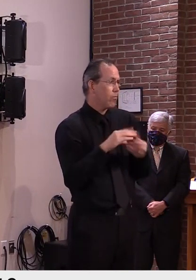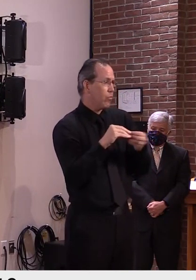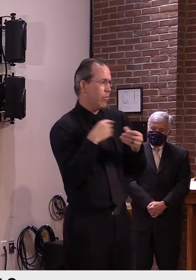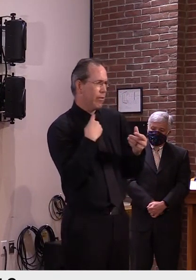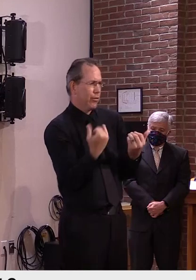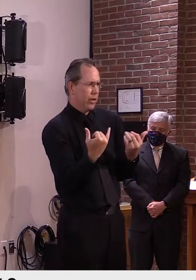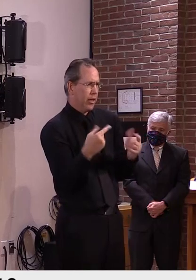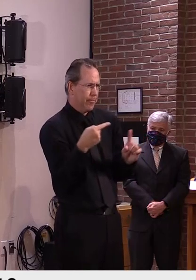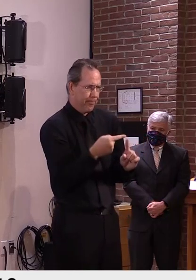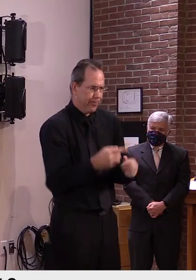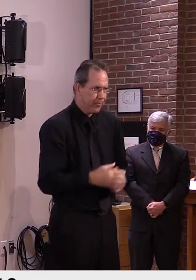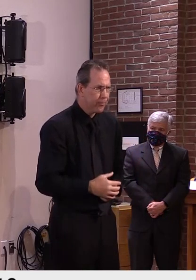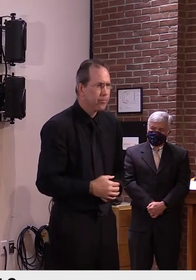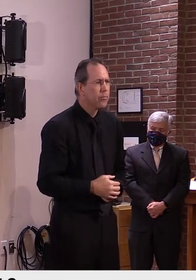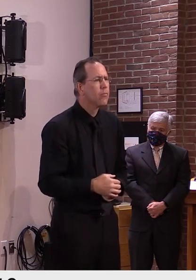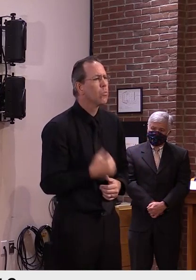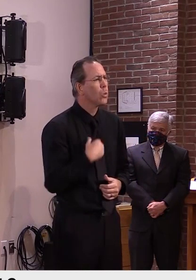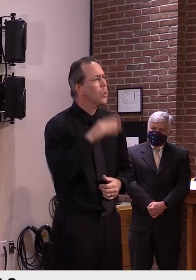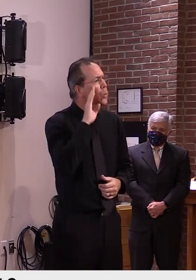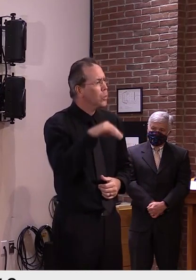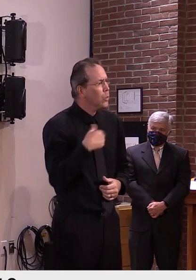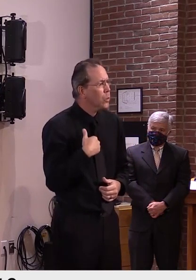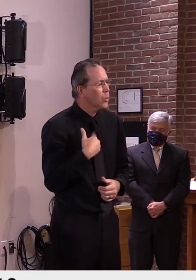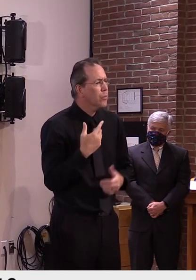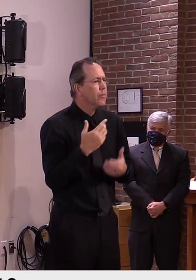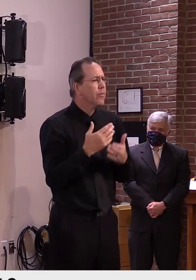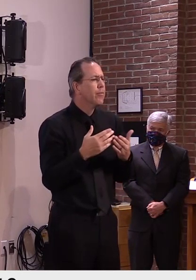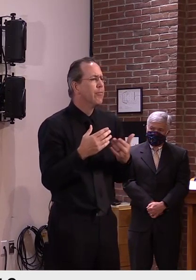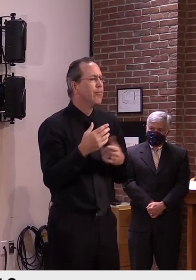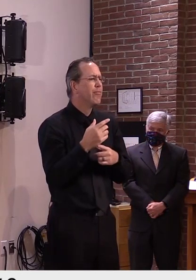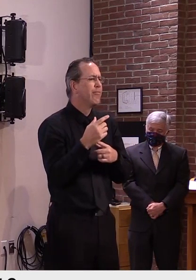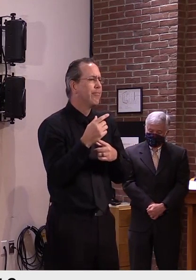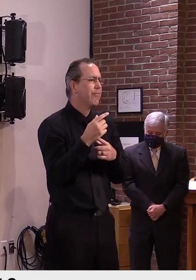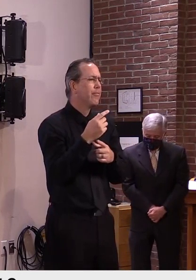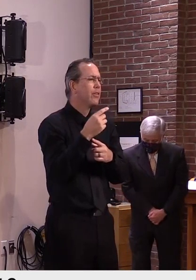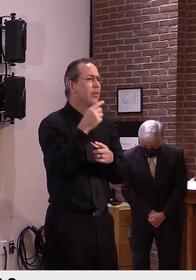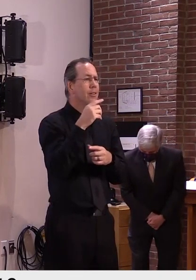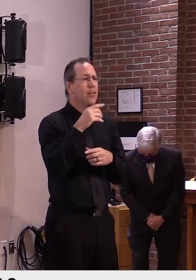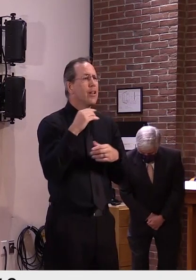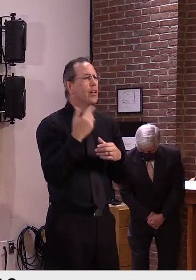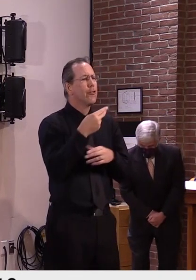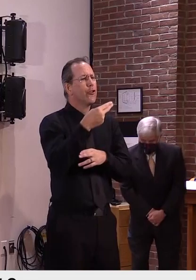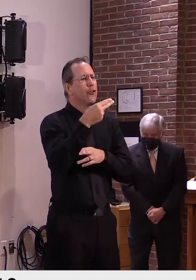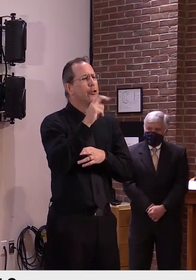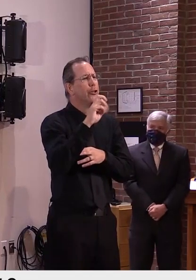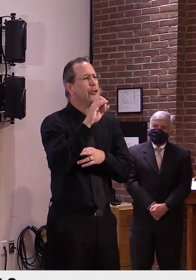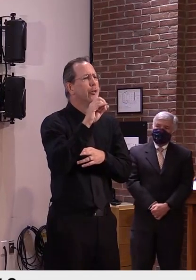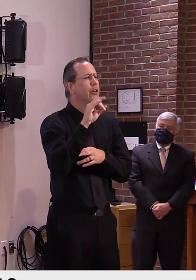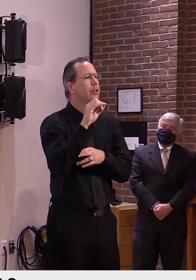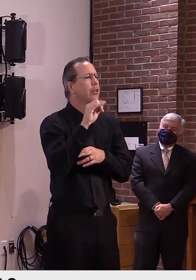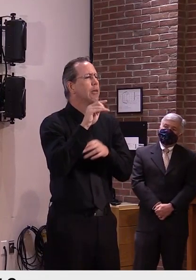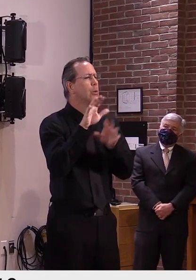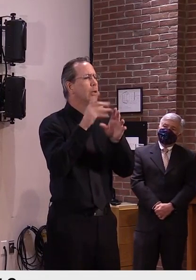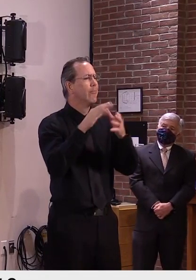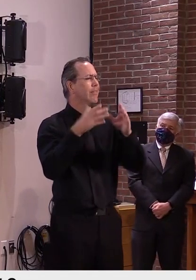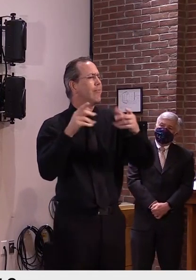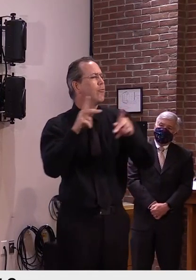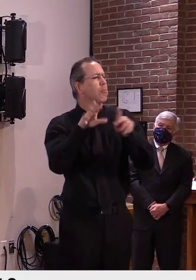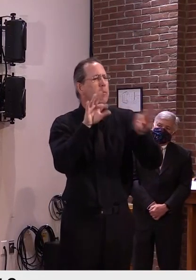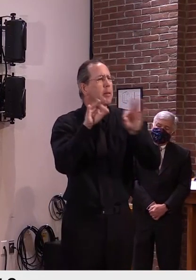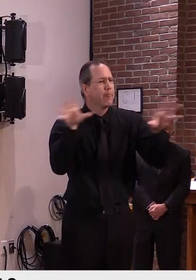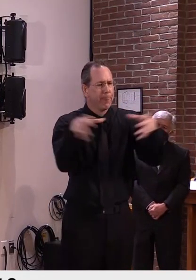sense. Knowing again that the herd immunity that so many are looking for just isn't happening. You know, if a